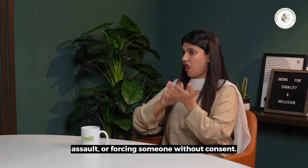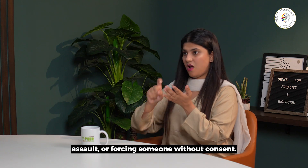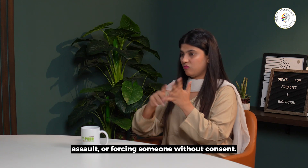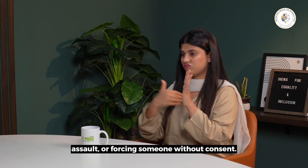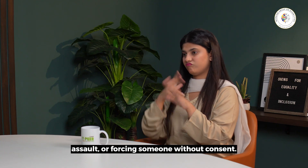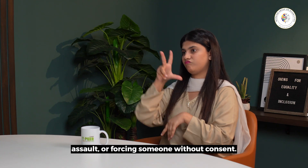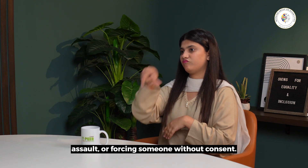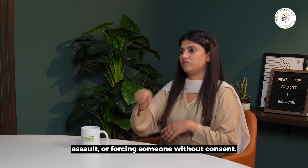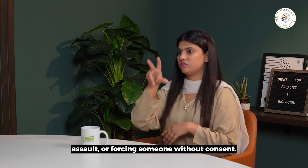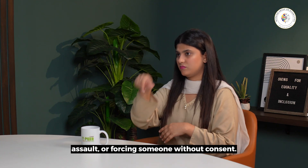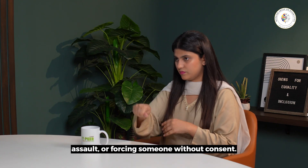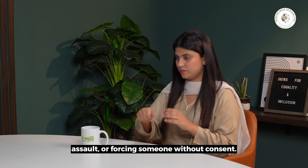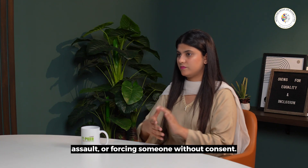without consent.